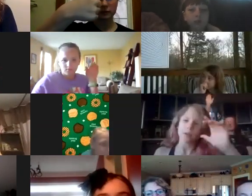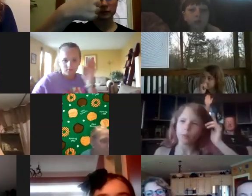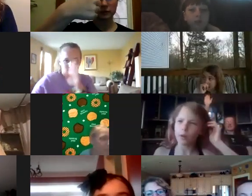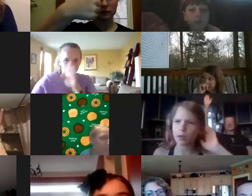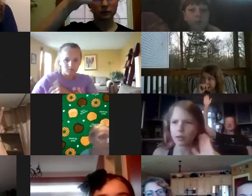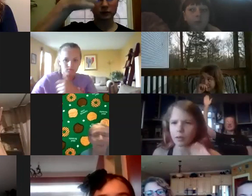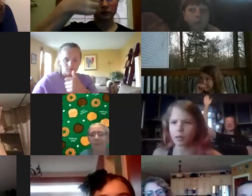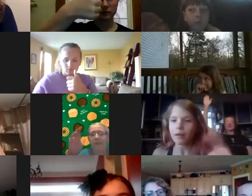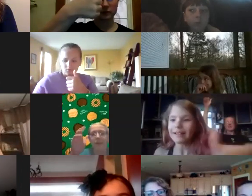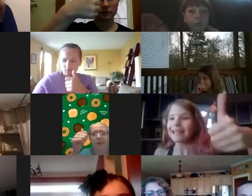up.